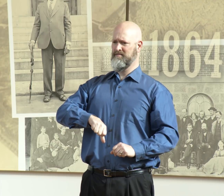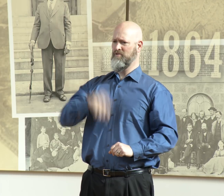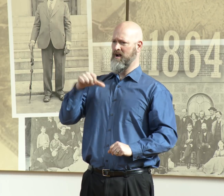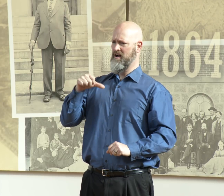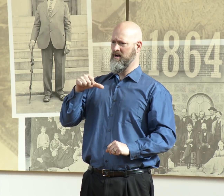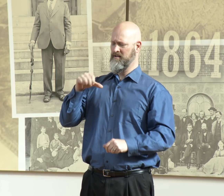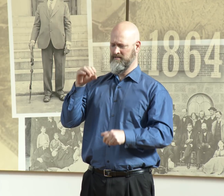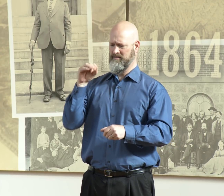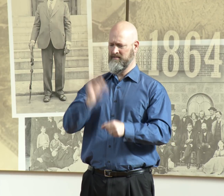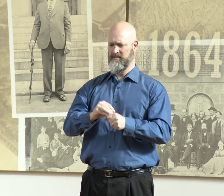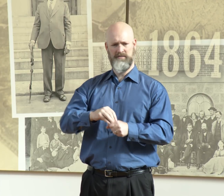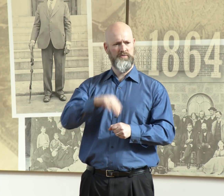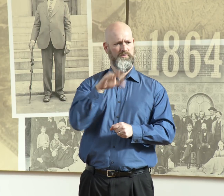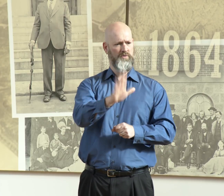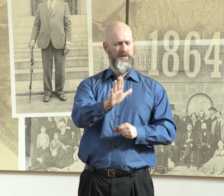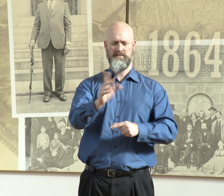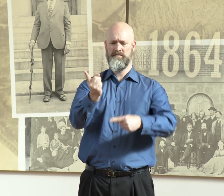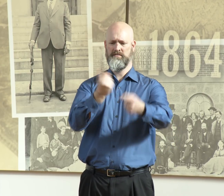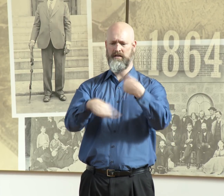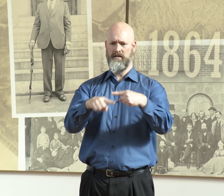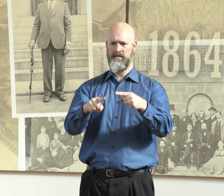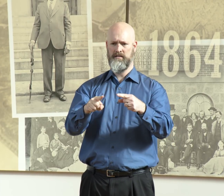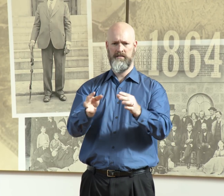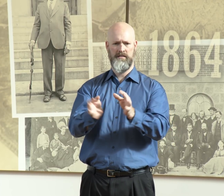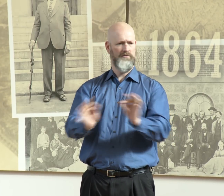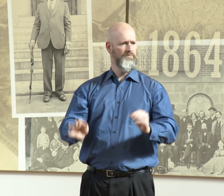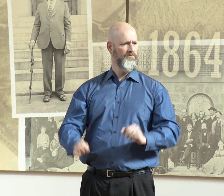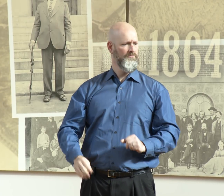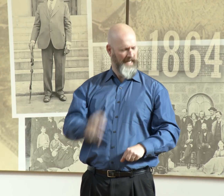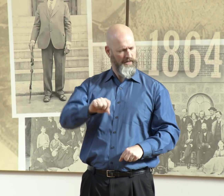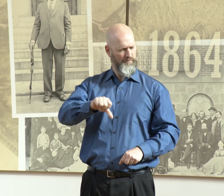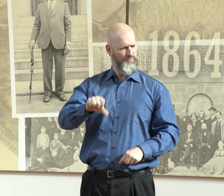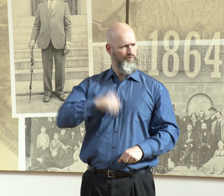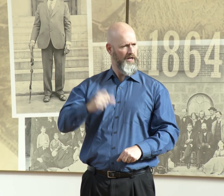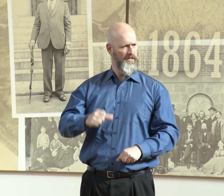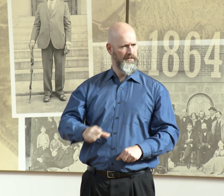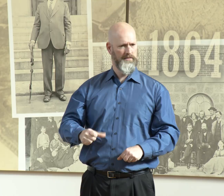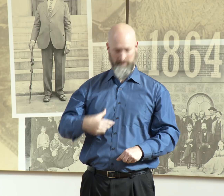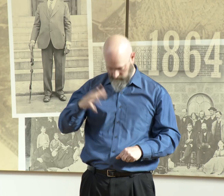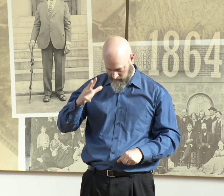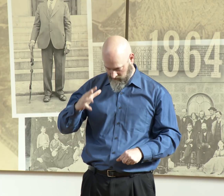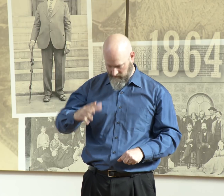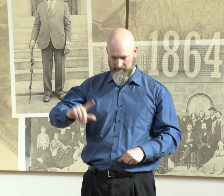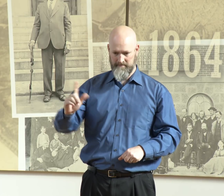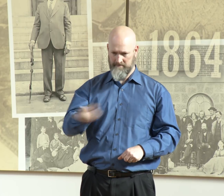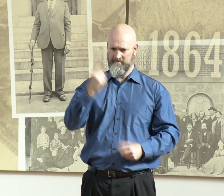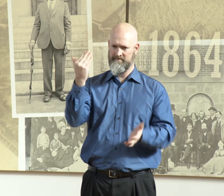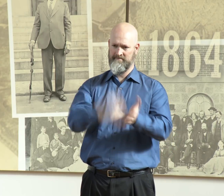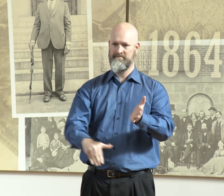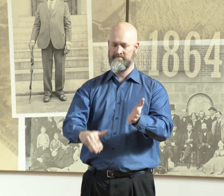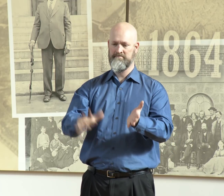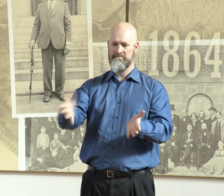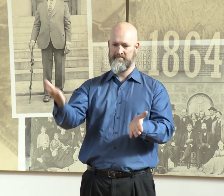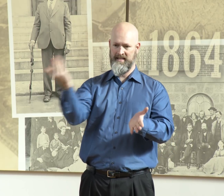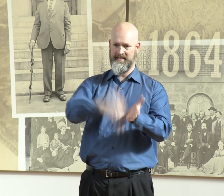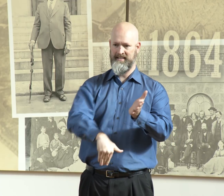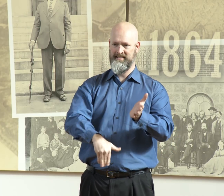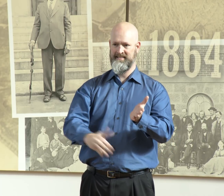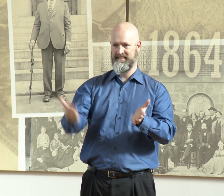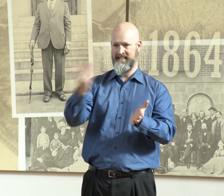it. Be proud. And the way you perform in sign language," he would say,